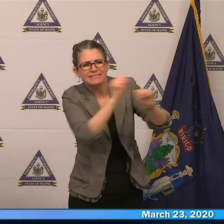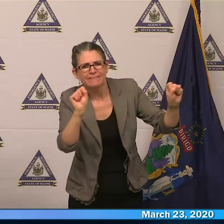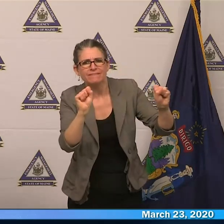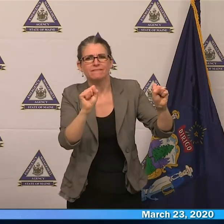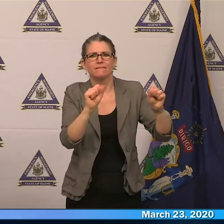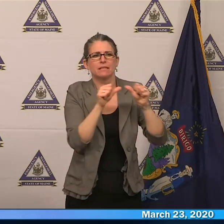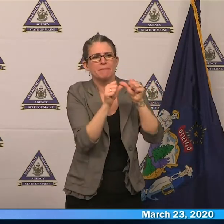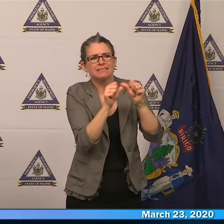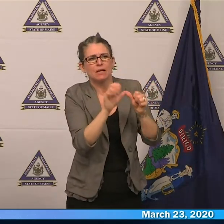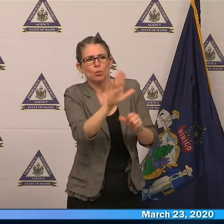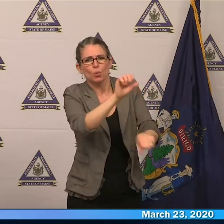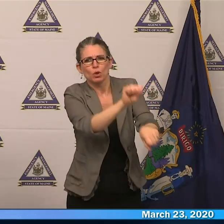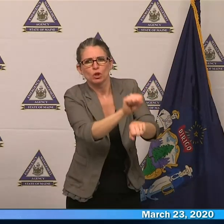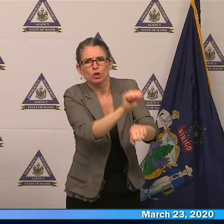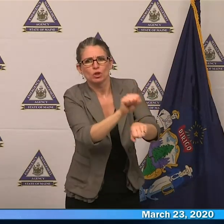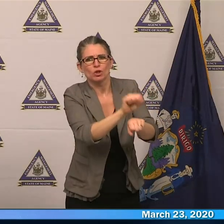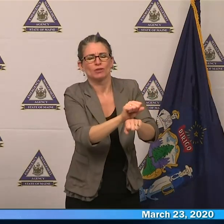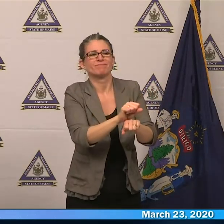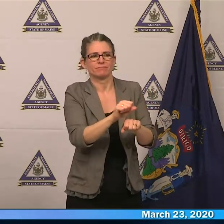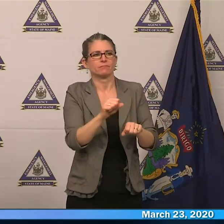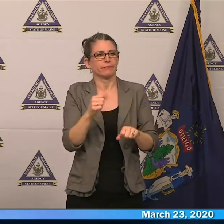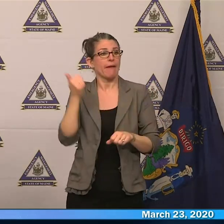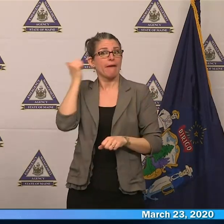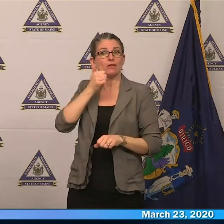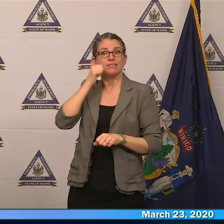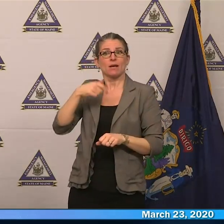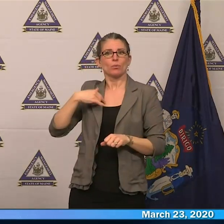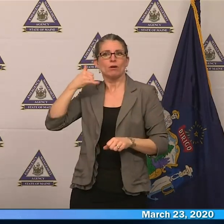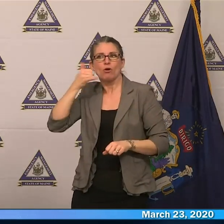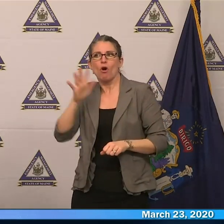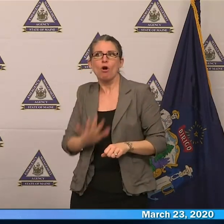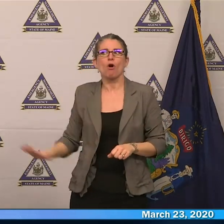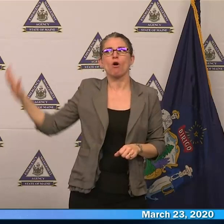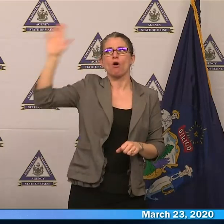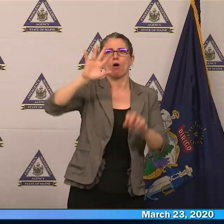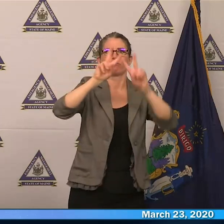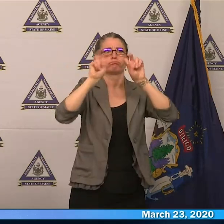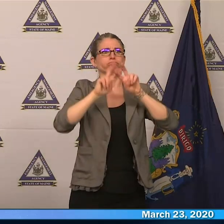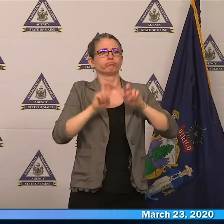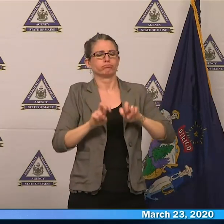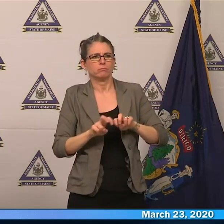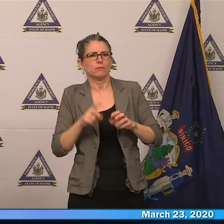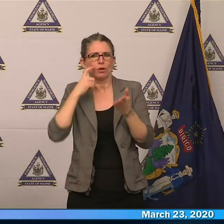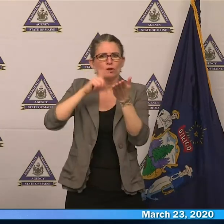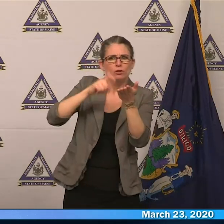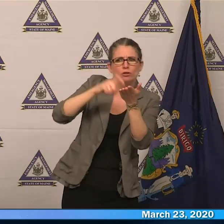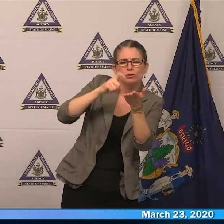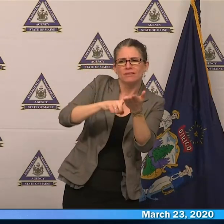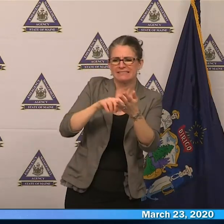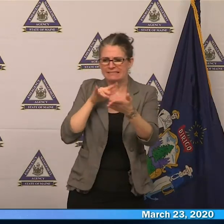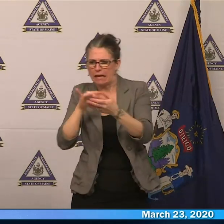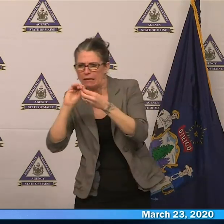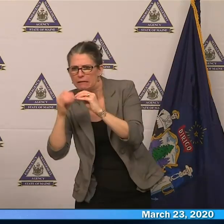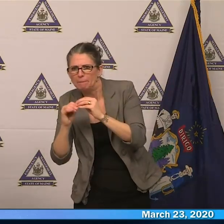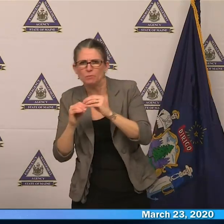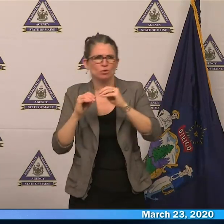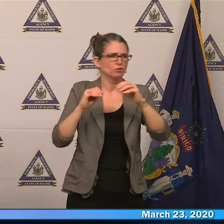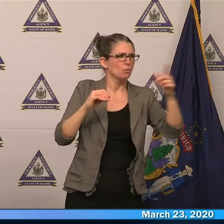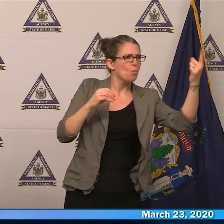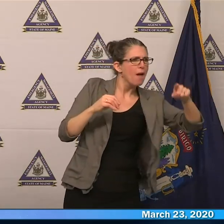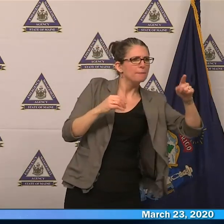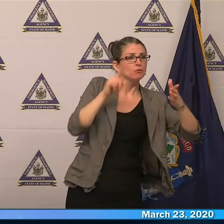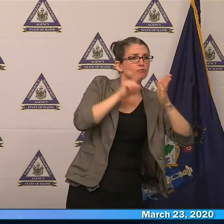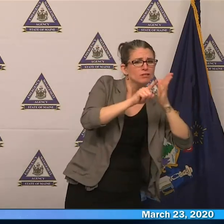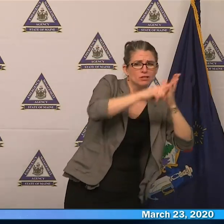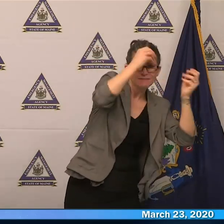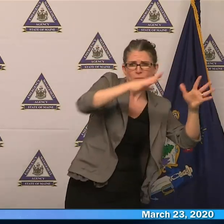of where we are. So we're continuing to take a look at the data, take a look at different types of work sites to see whether some